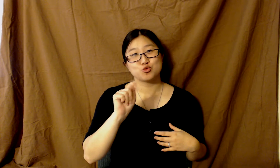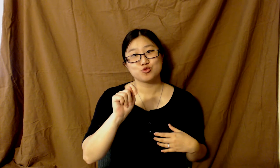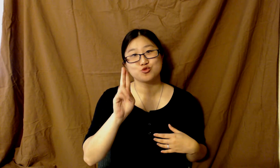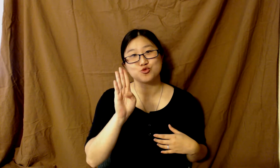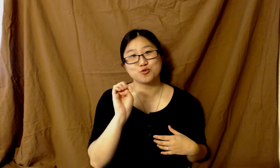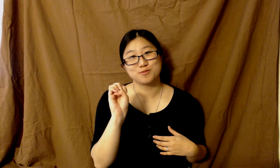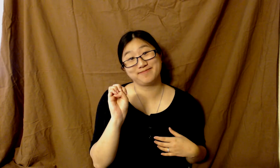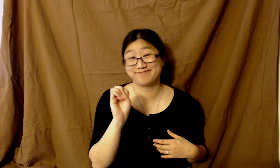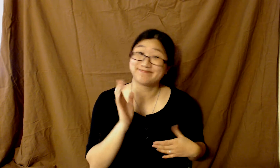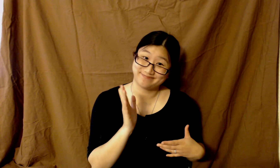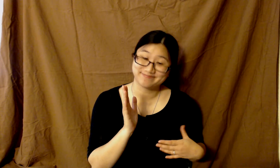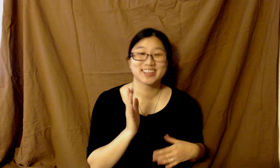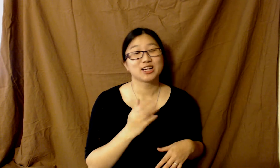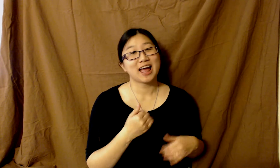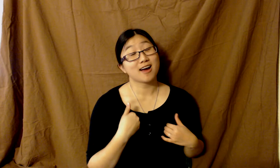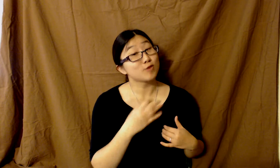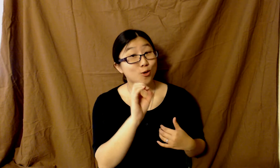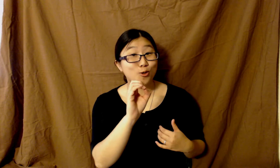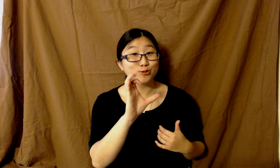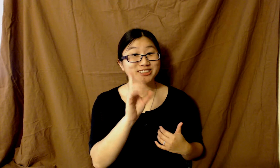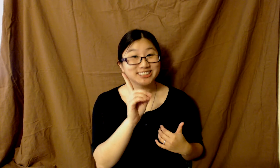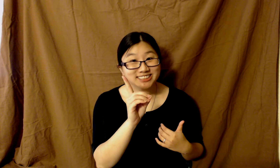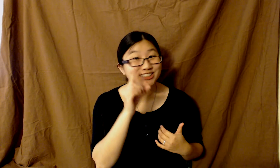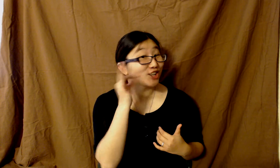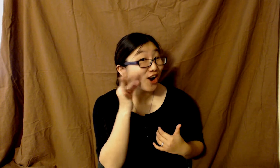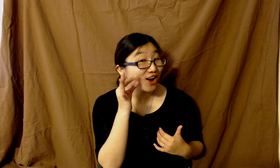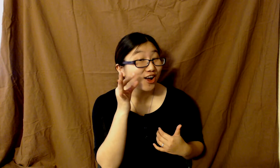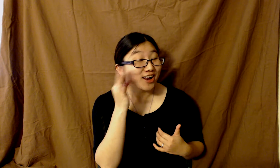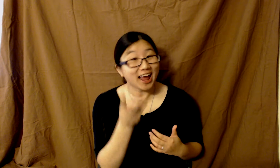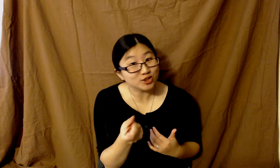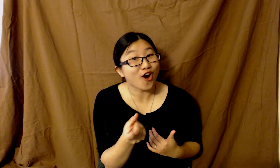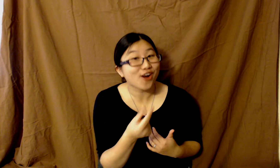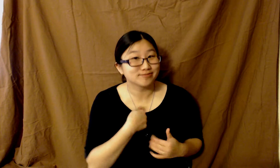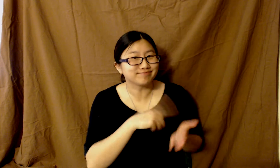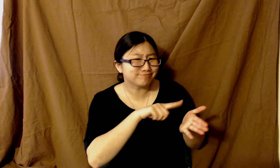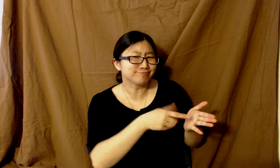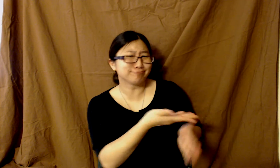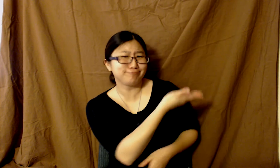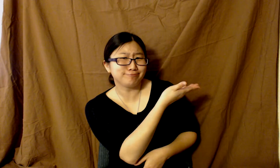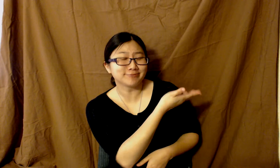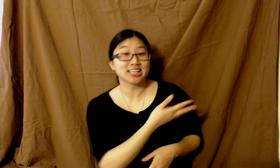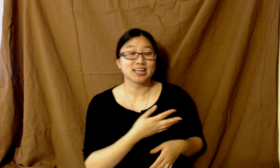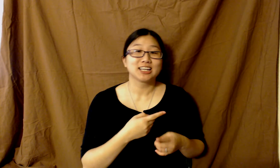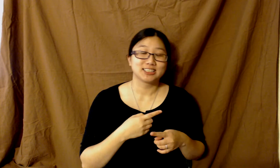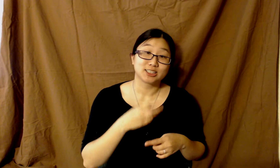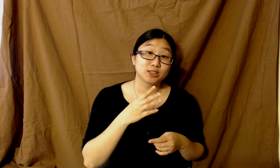be shocked by what you see. I'm going to show you just a couple examples. This is an